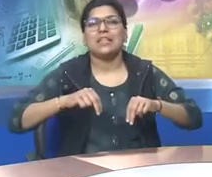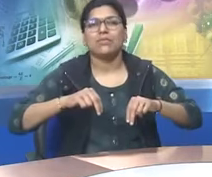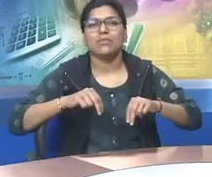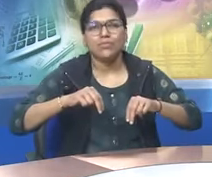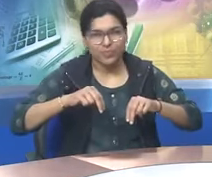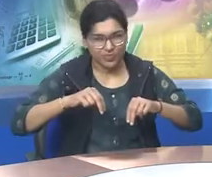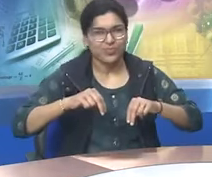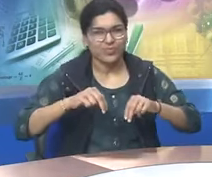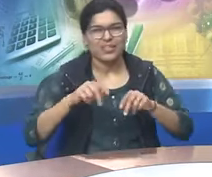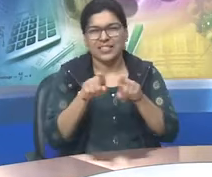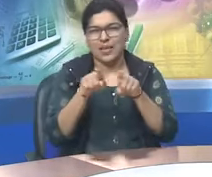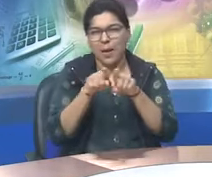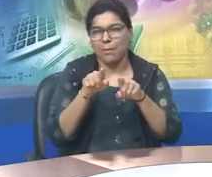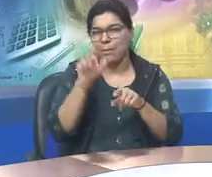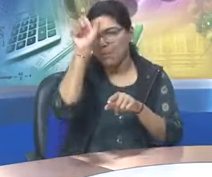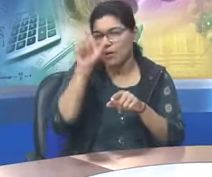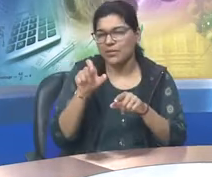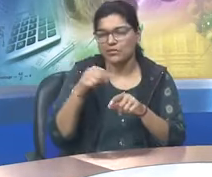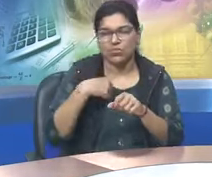From that amount of love even she would be happy.